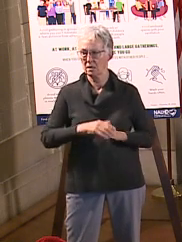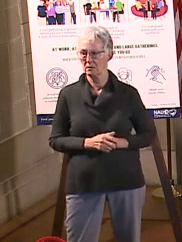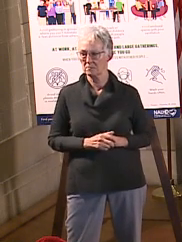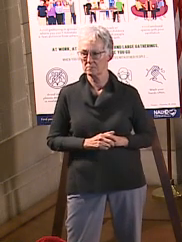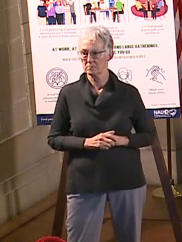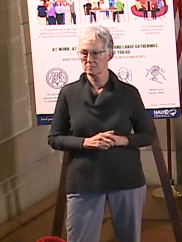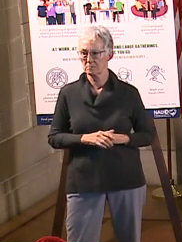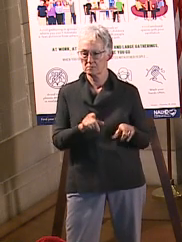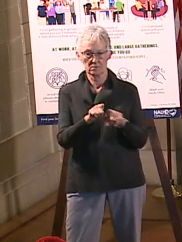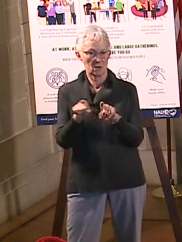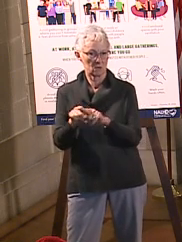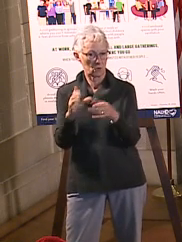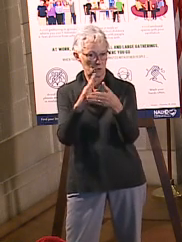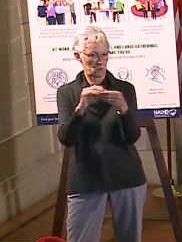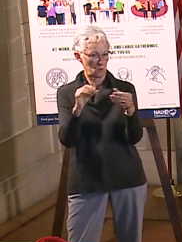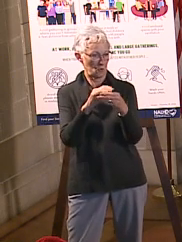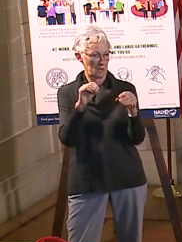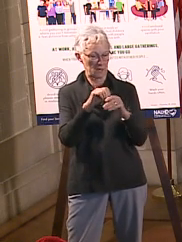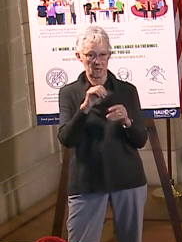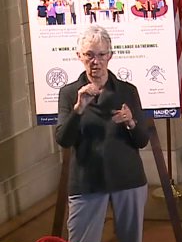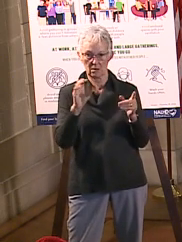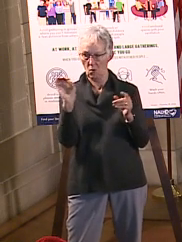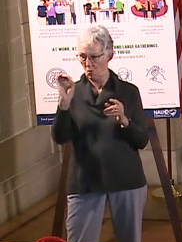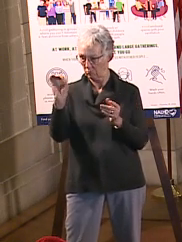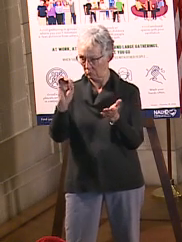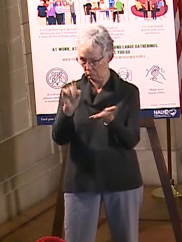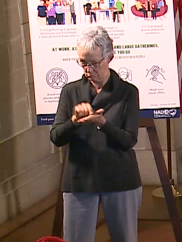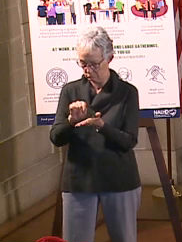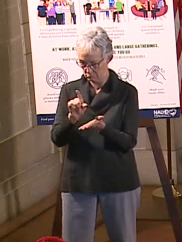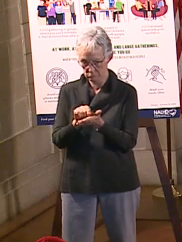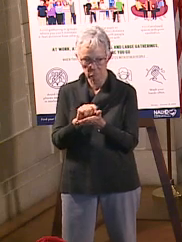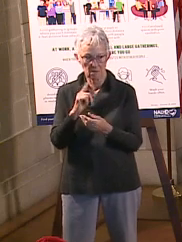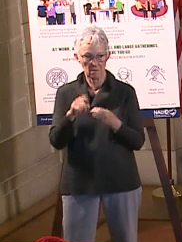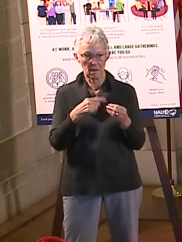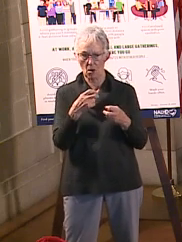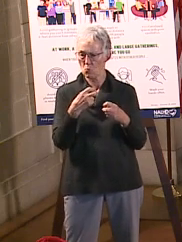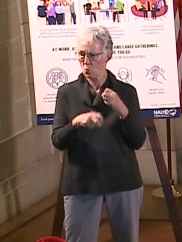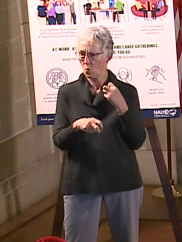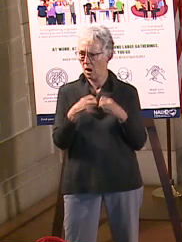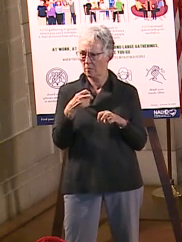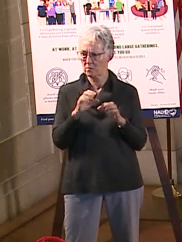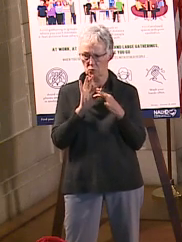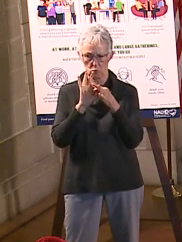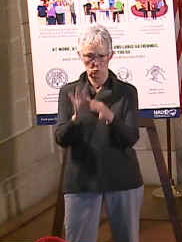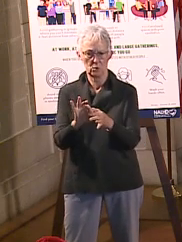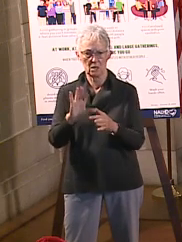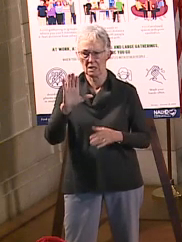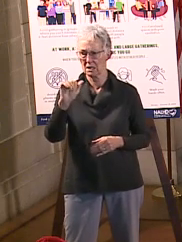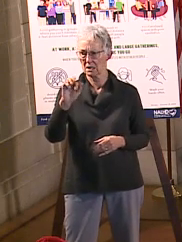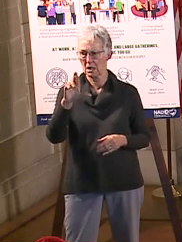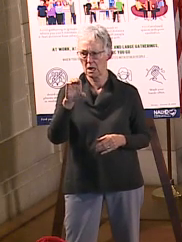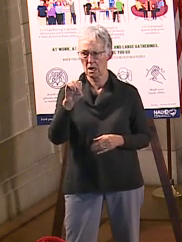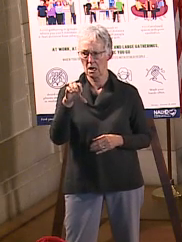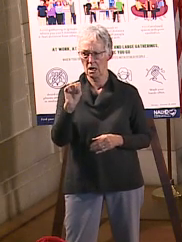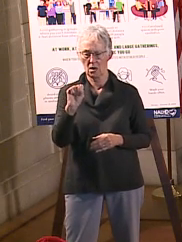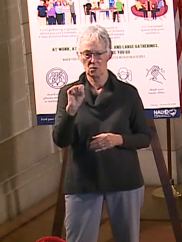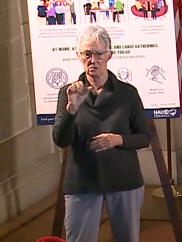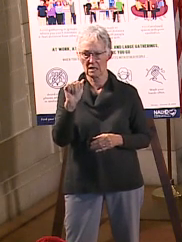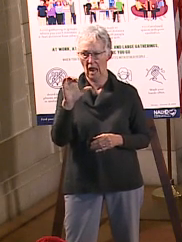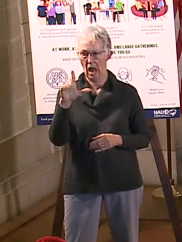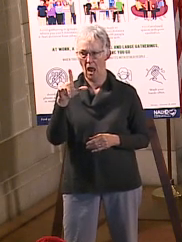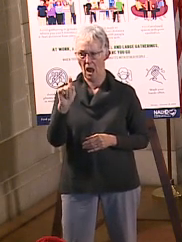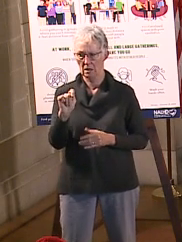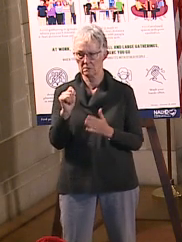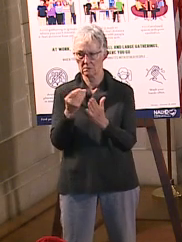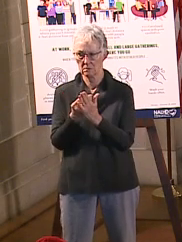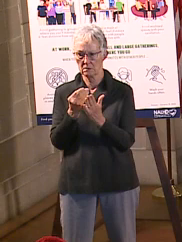Also, there was a story in the World Herald over the weekend about some issues with regard to CARES Act funding grants and